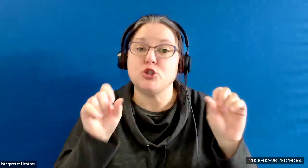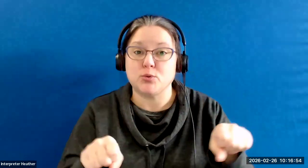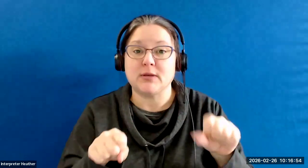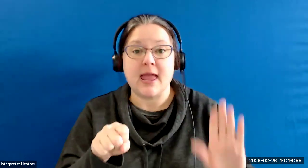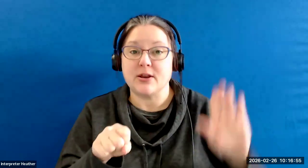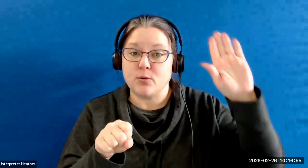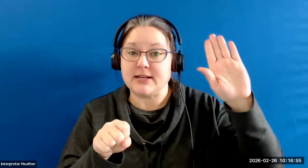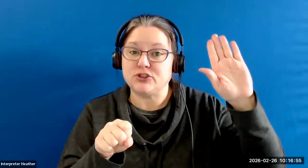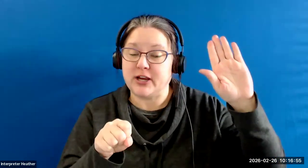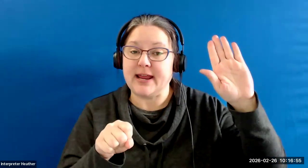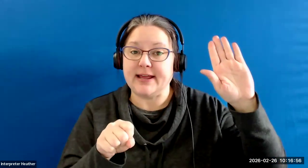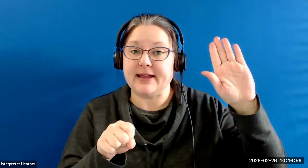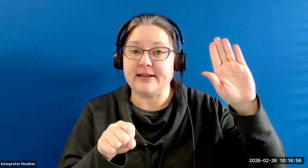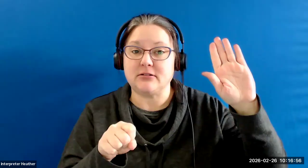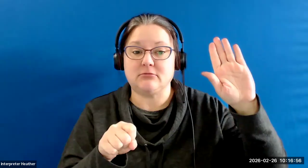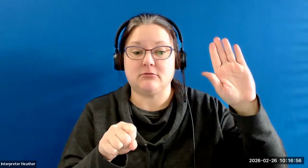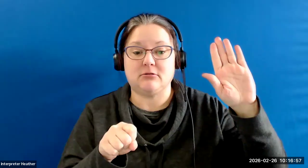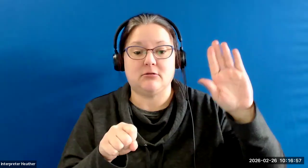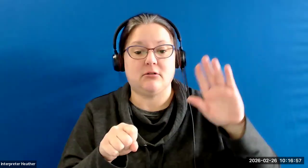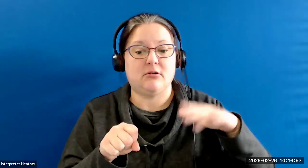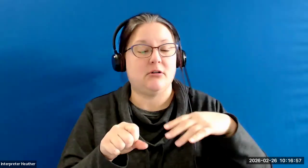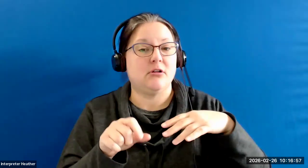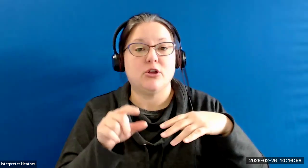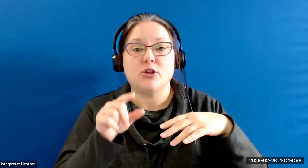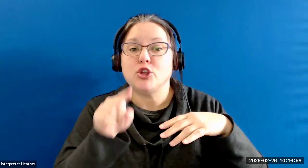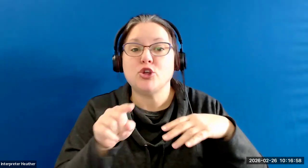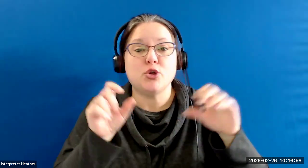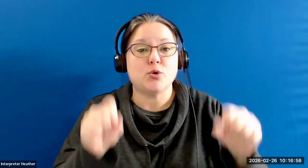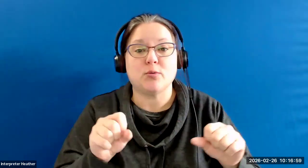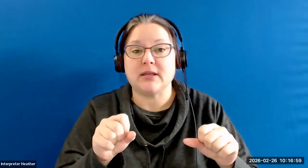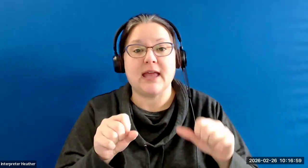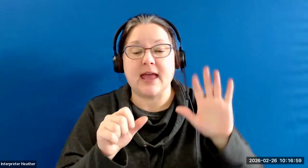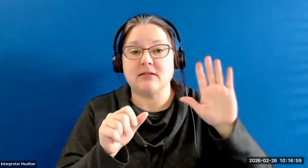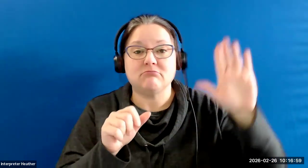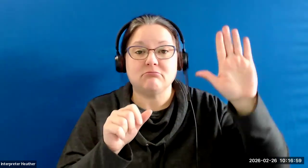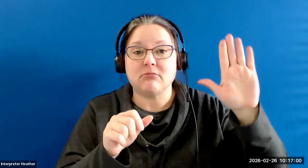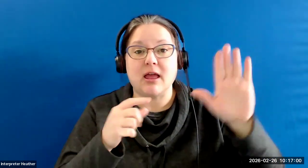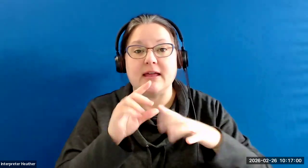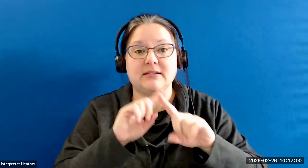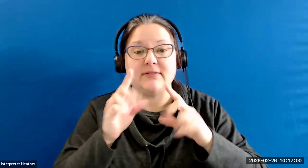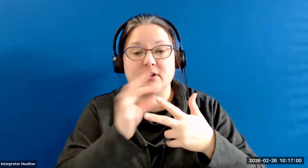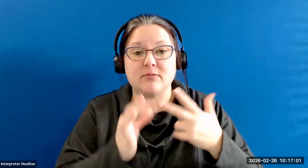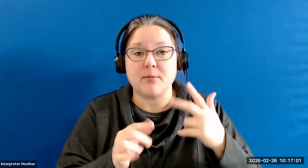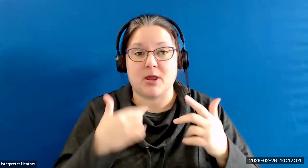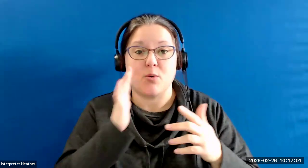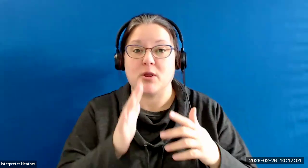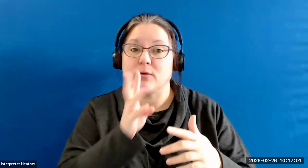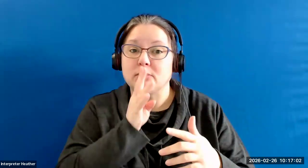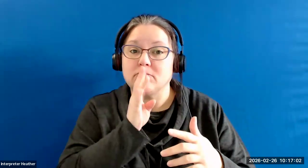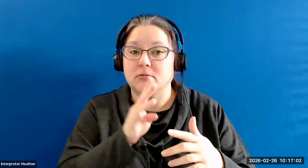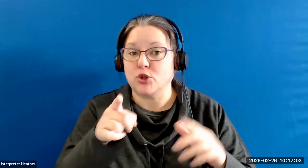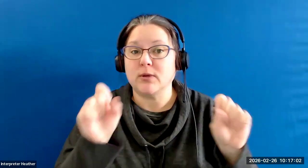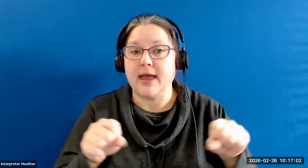to raise your hand, Alt-Y or Option-Y, or clicking on the raise hand button, and we'll ask you to share aloud